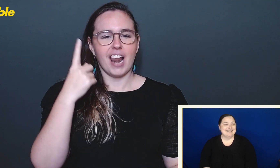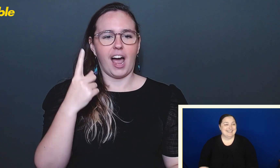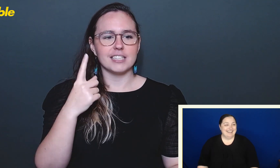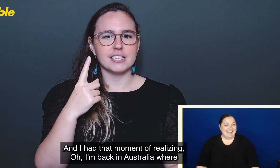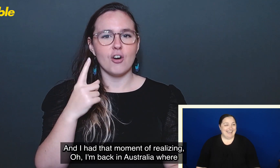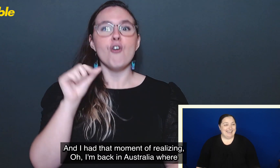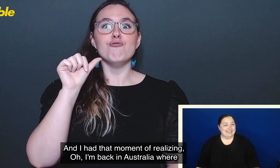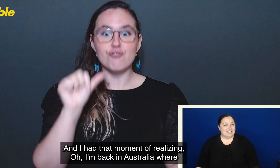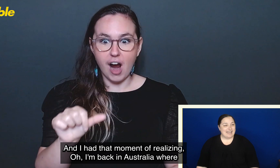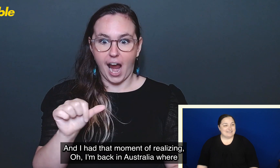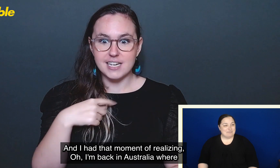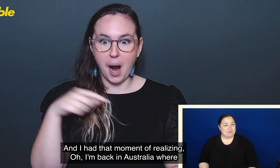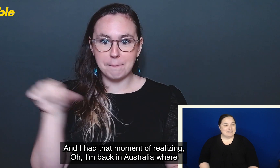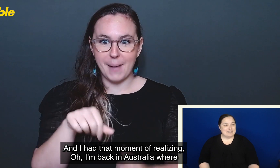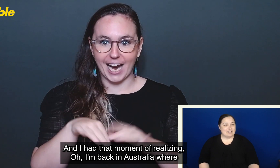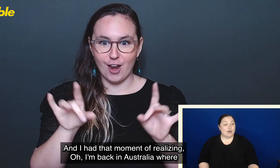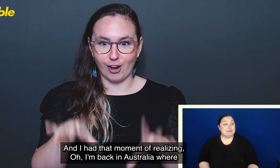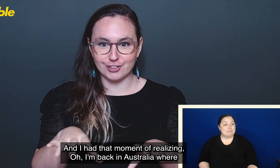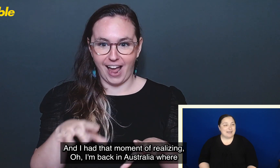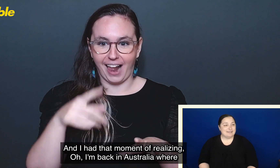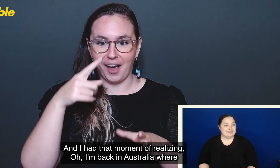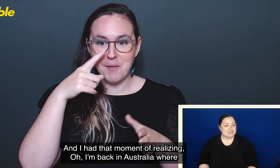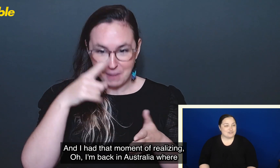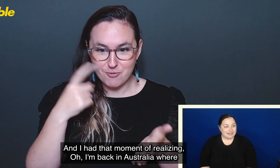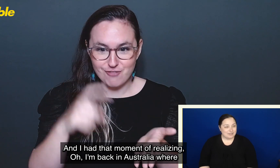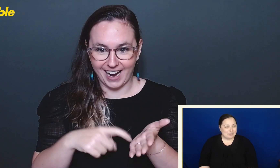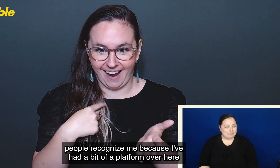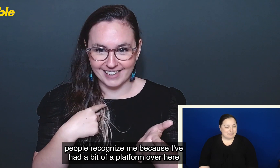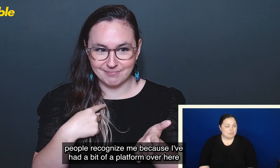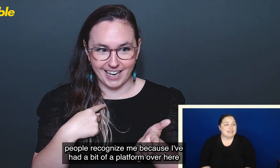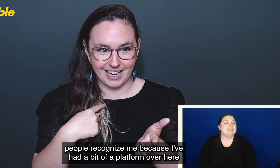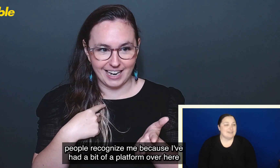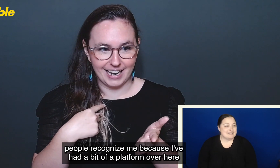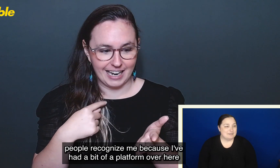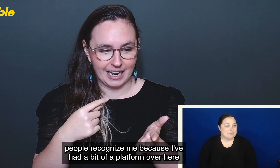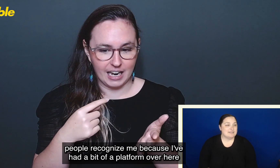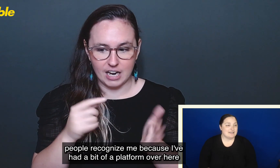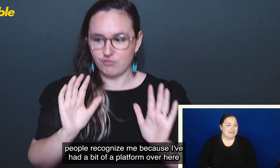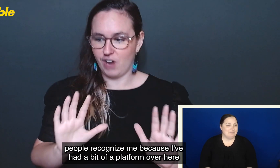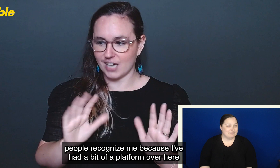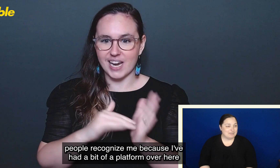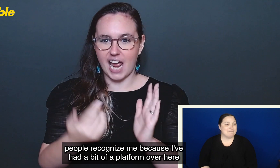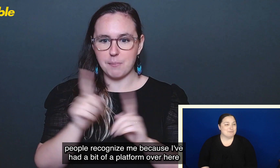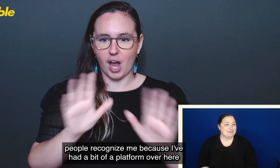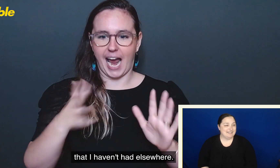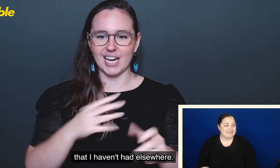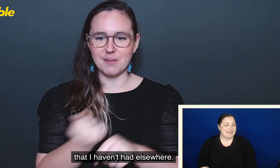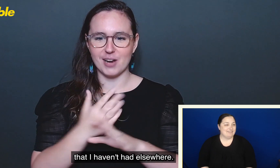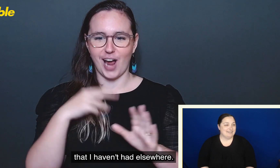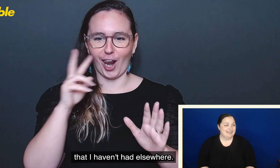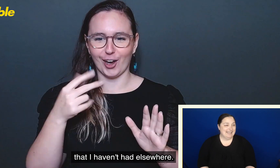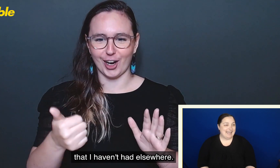learnt. And I had that moment of realizing, I'm back in Australia where people recognize me because I've had a bit of a platform over here